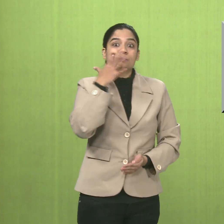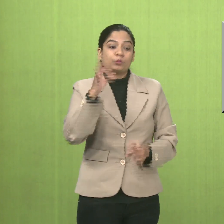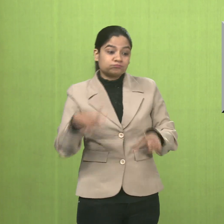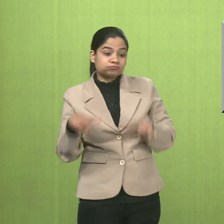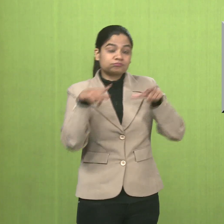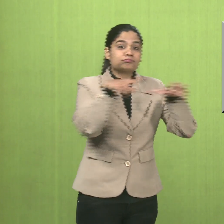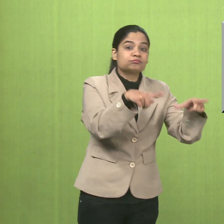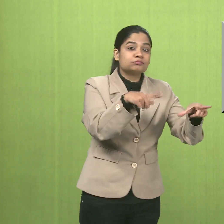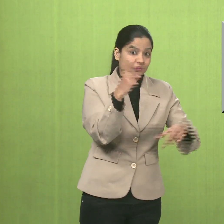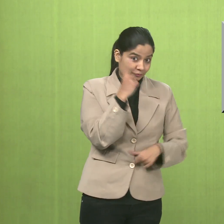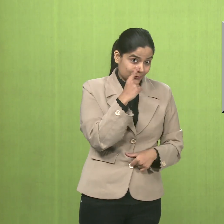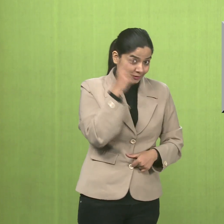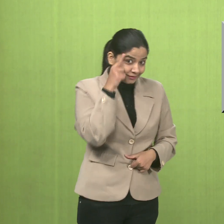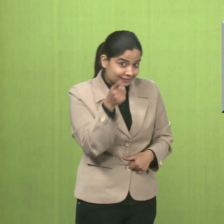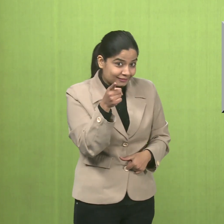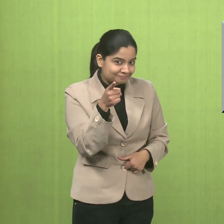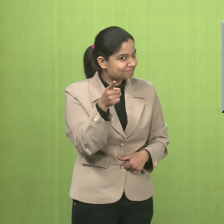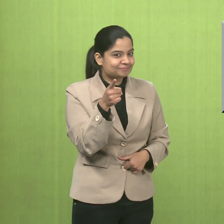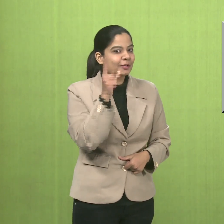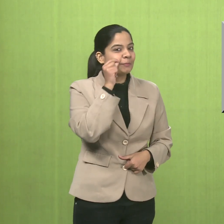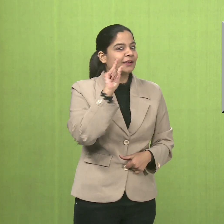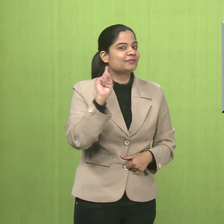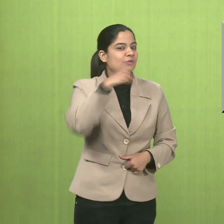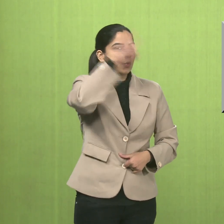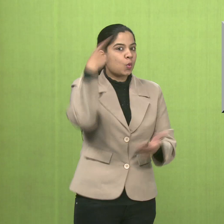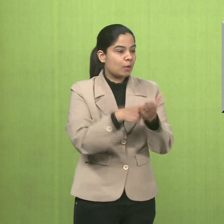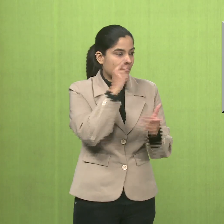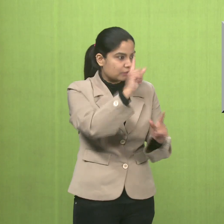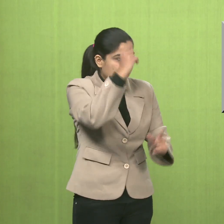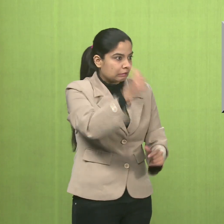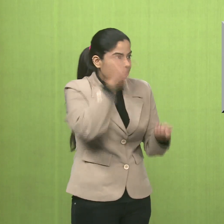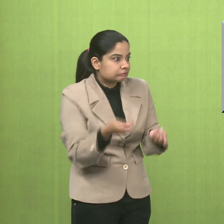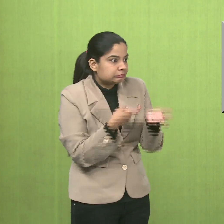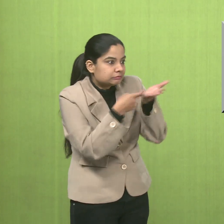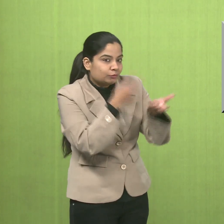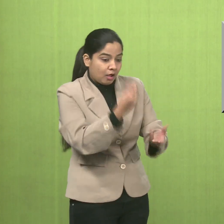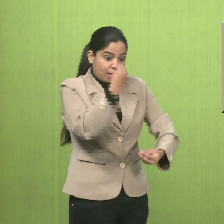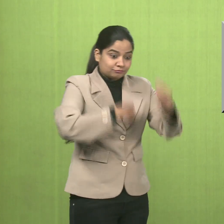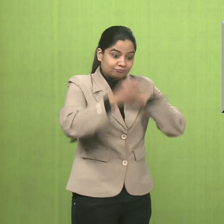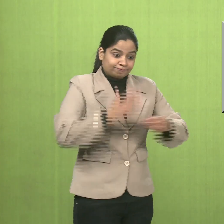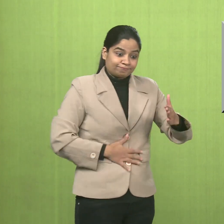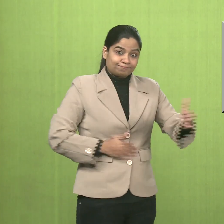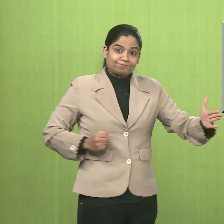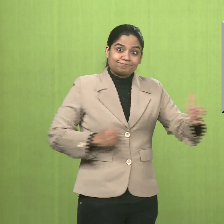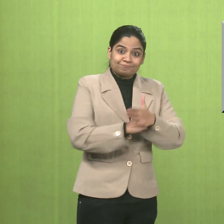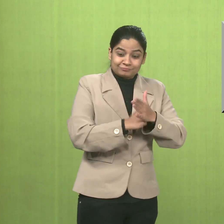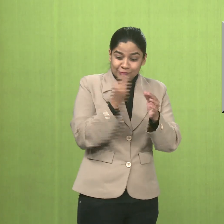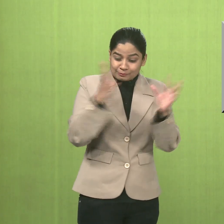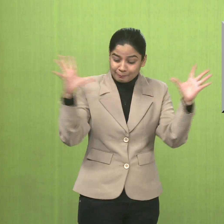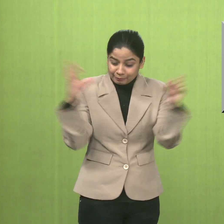first? It's given to women? No, it's given to men. It's given to the husband, it's given to the son. Once they have